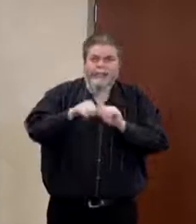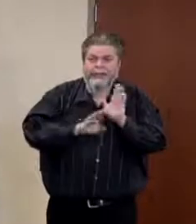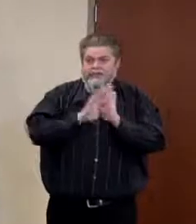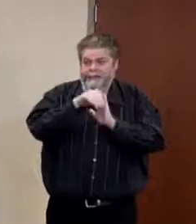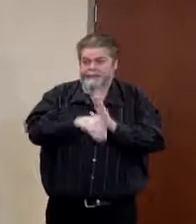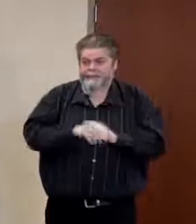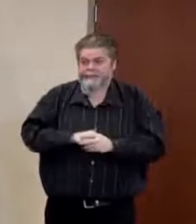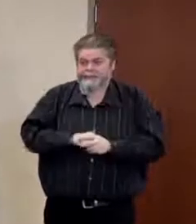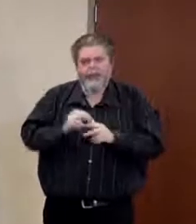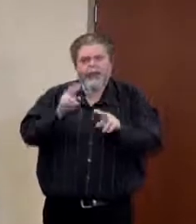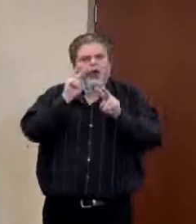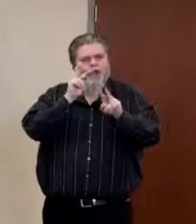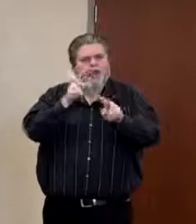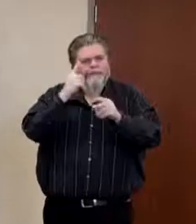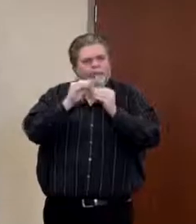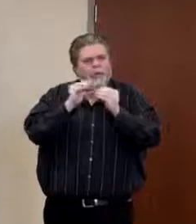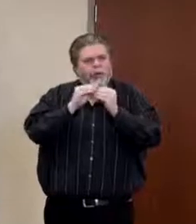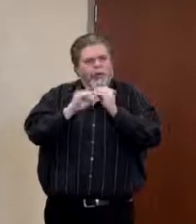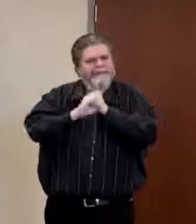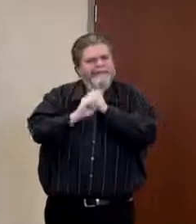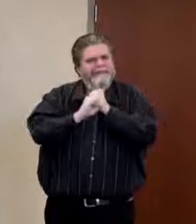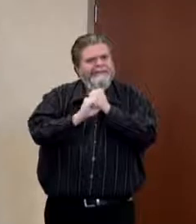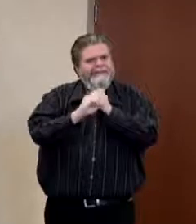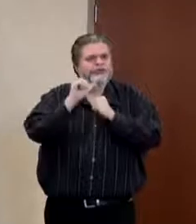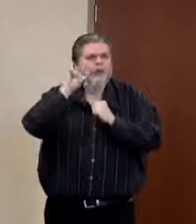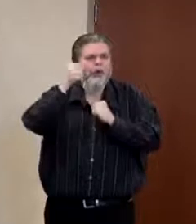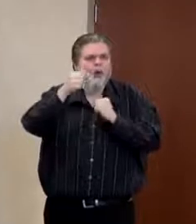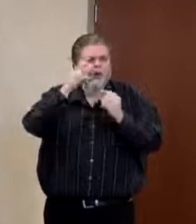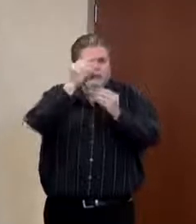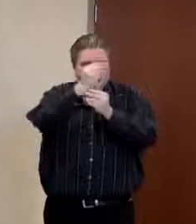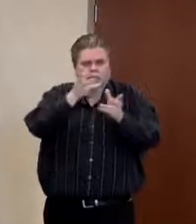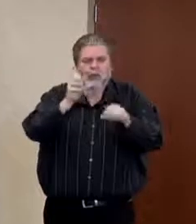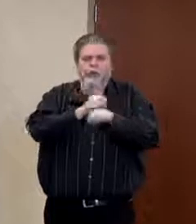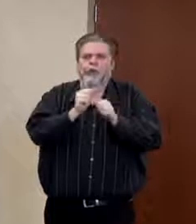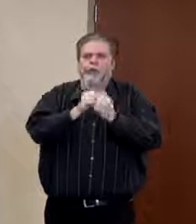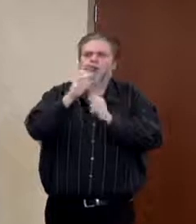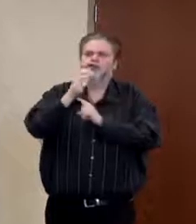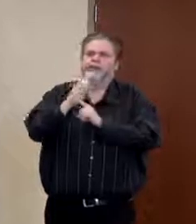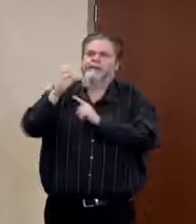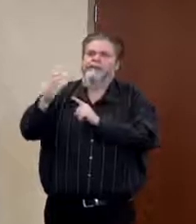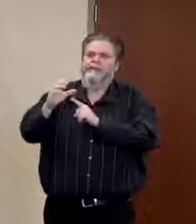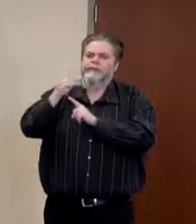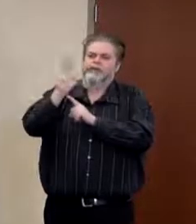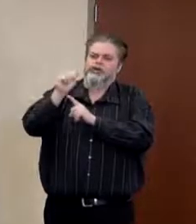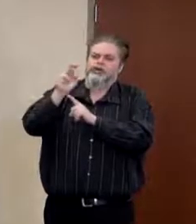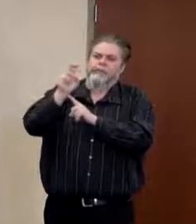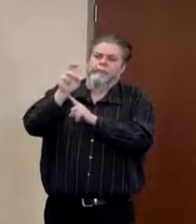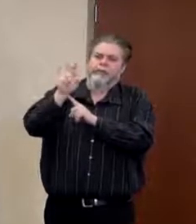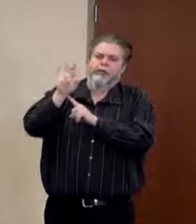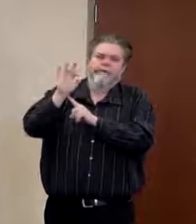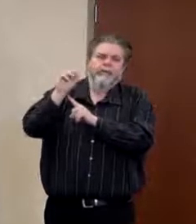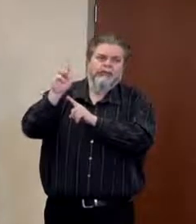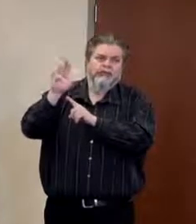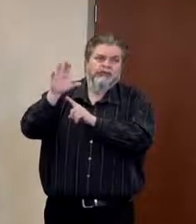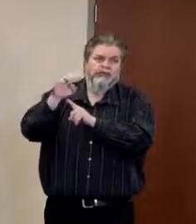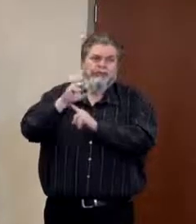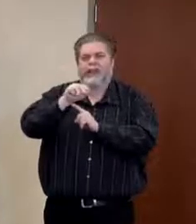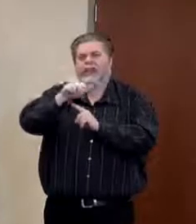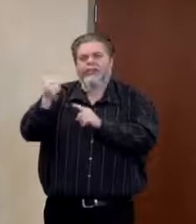for a press release on that tomorrow, where we'll be working with hopefully our chamber and our development foundation and some other partners